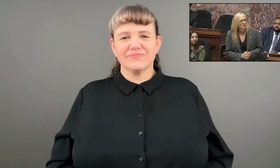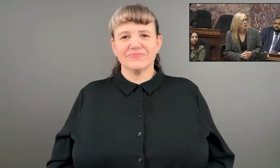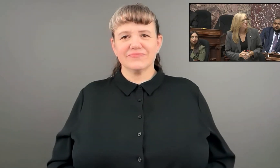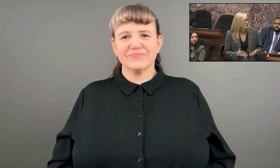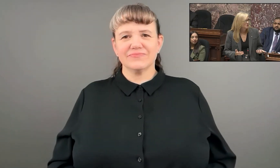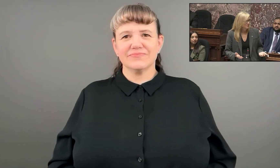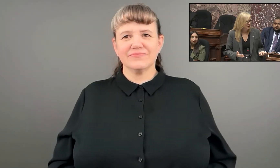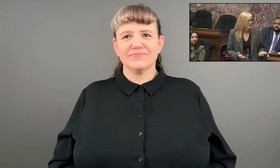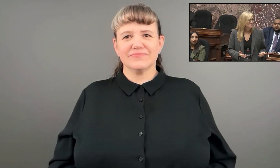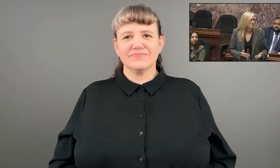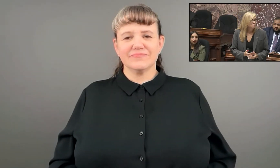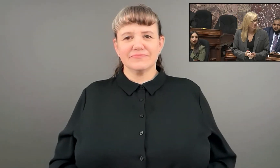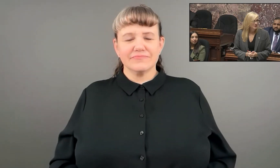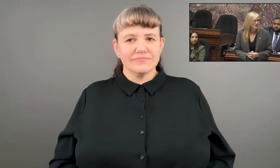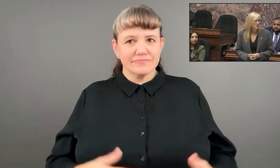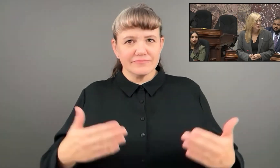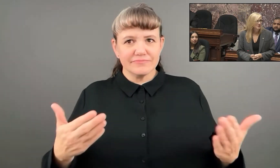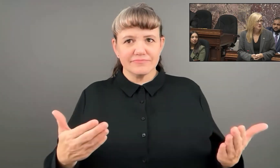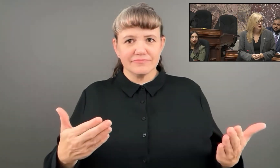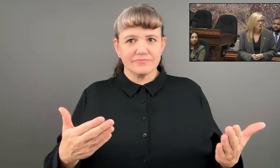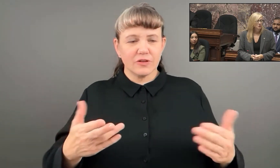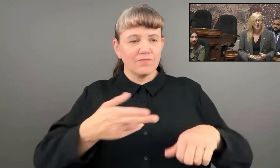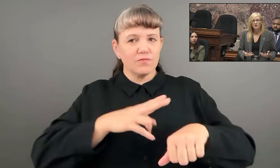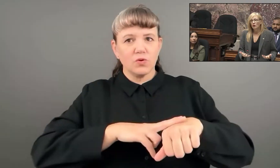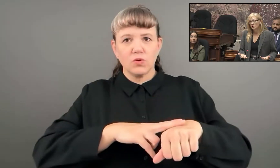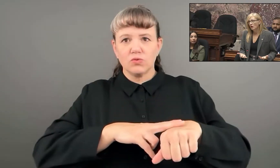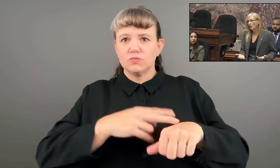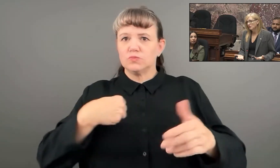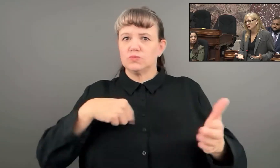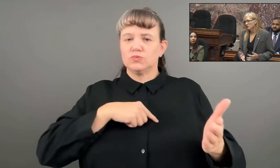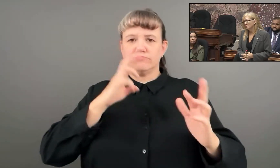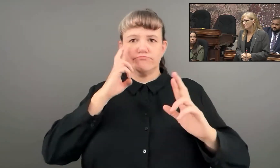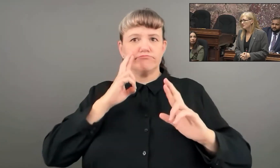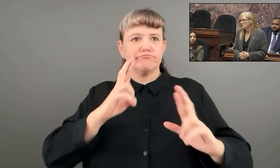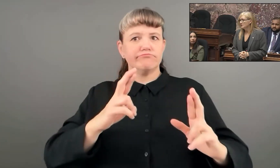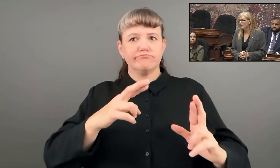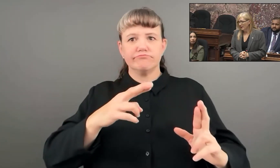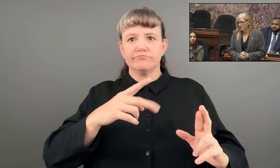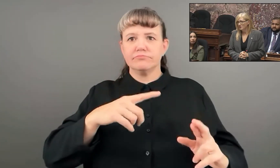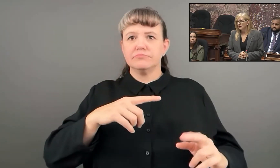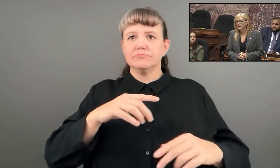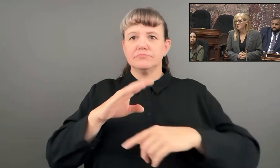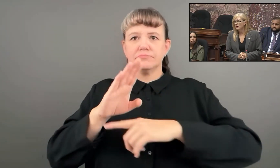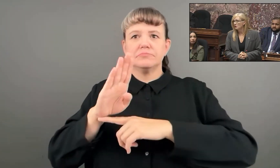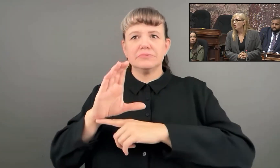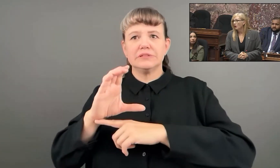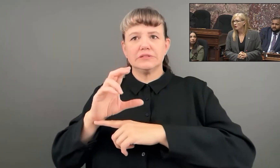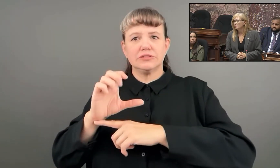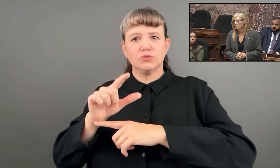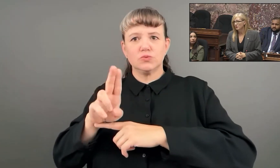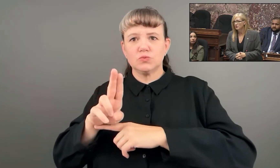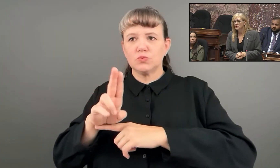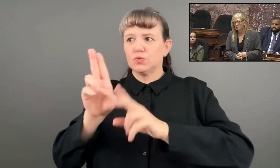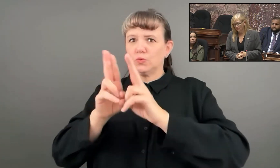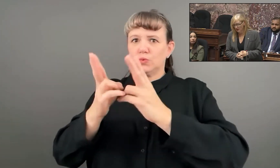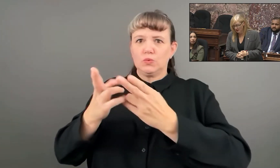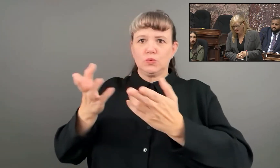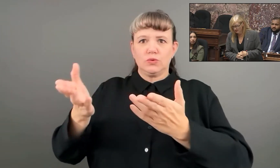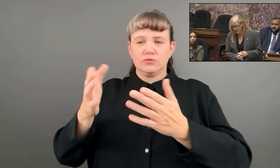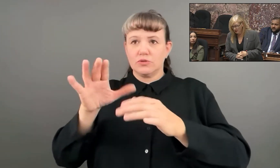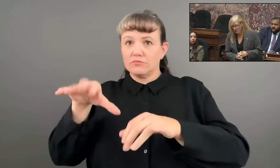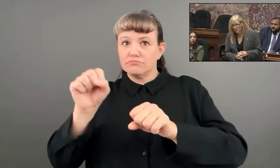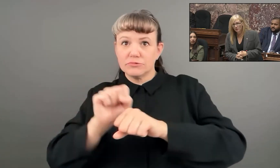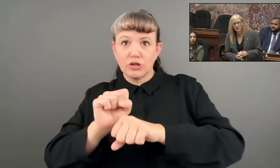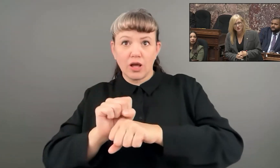We, of course, respect the right of the BCGEU and all unions to take action. It's their hard-earned